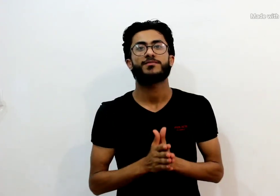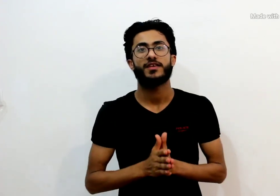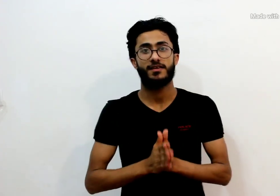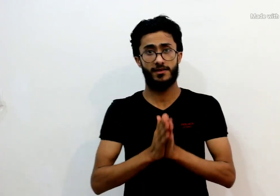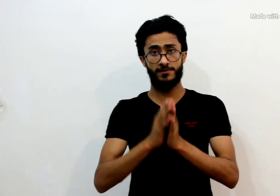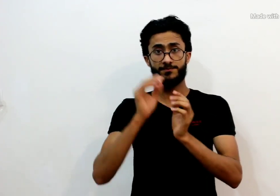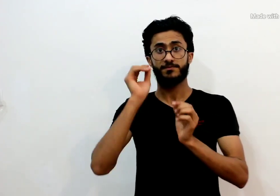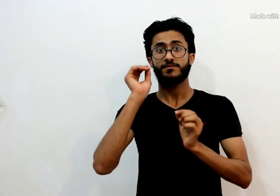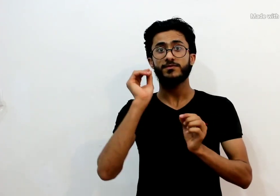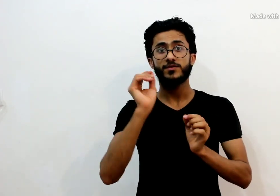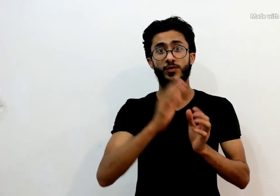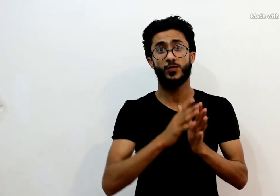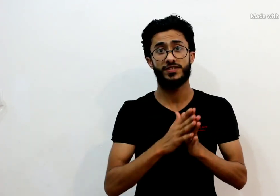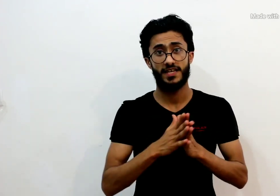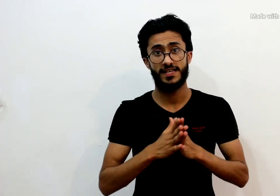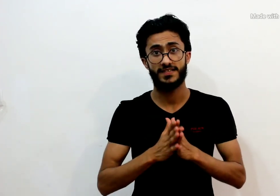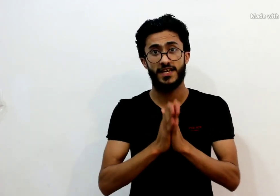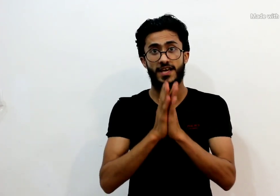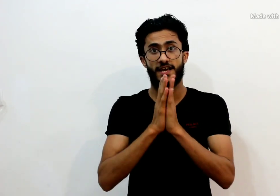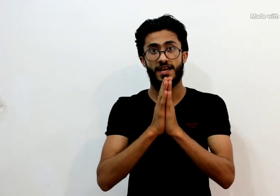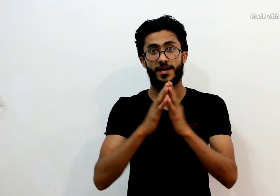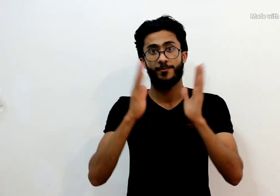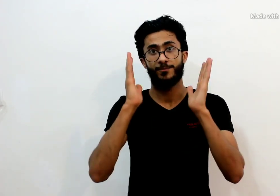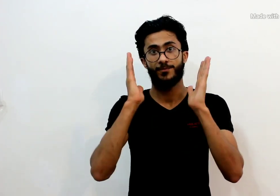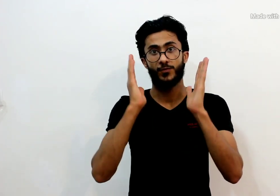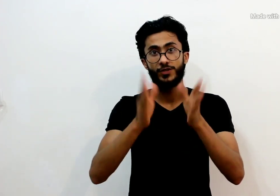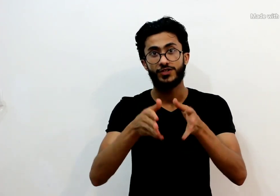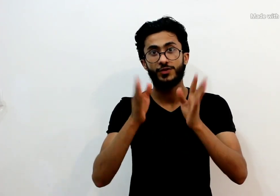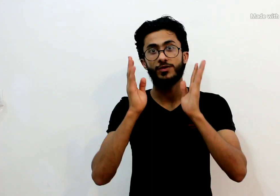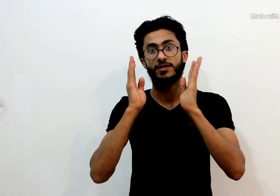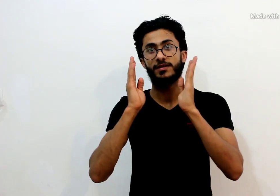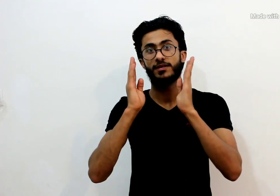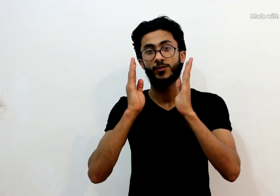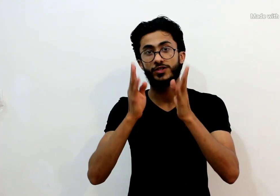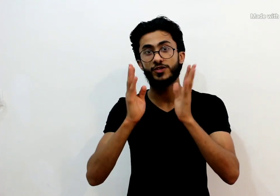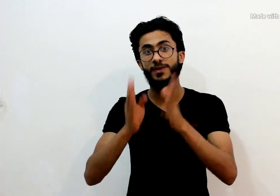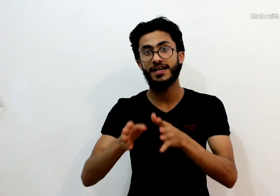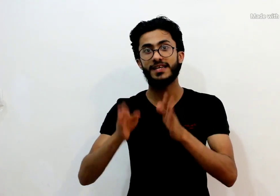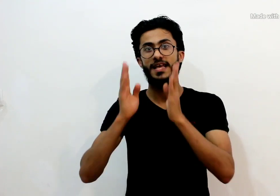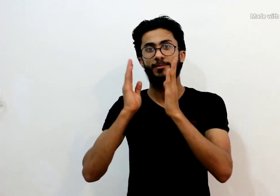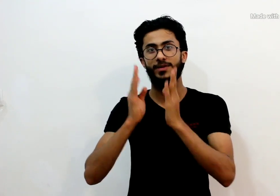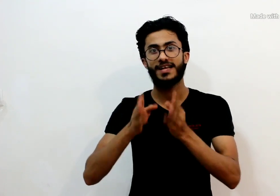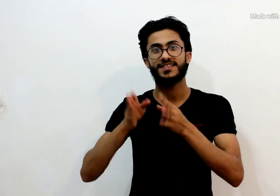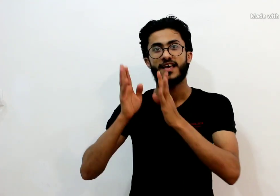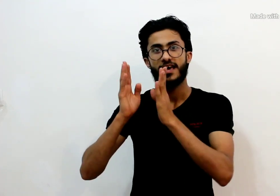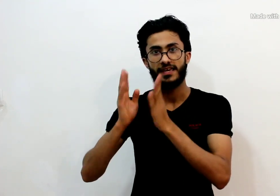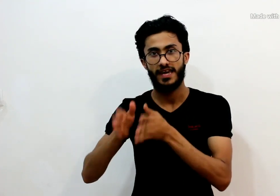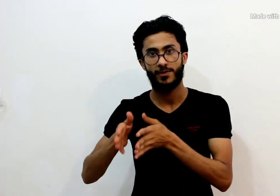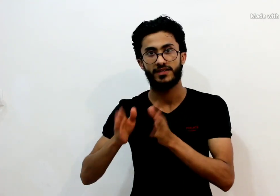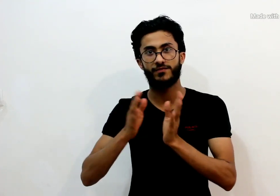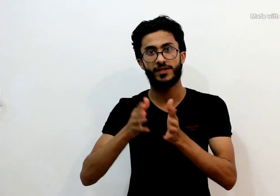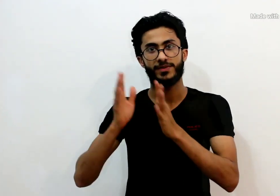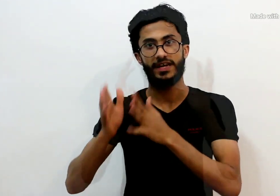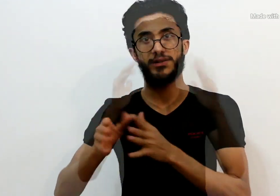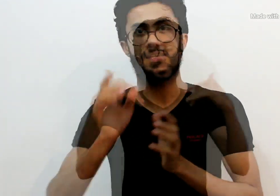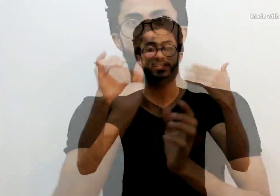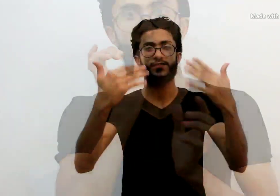something, which is would you mind plus a gerund, verb gerund. If you